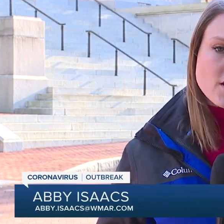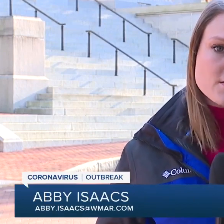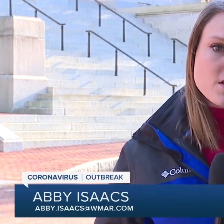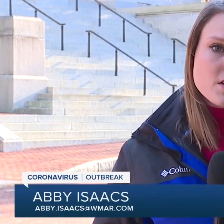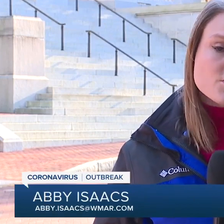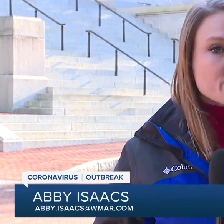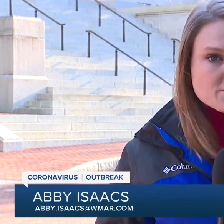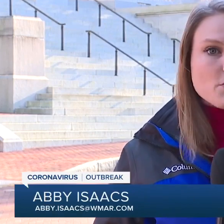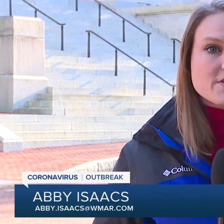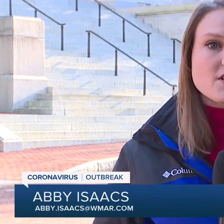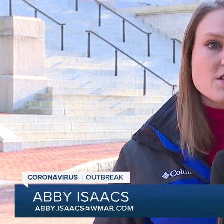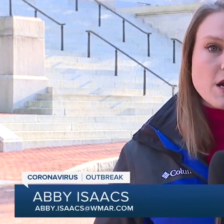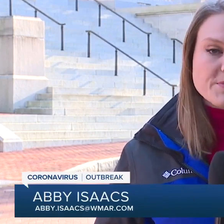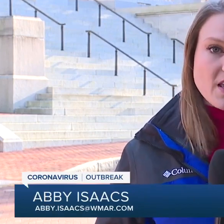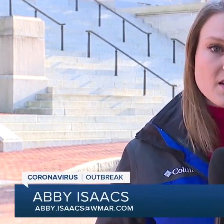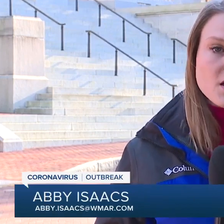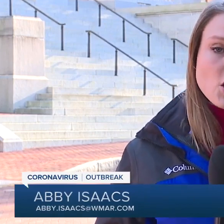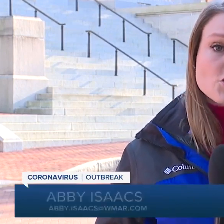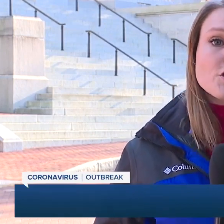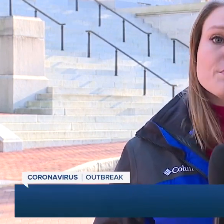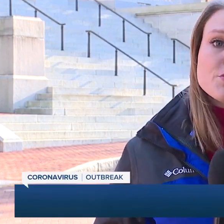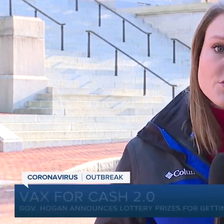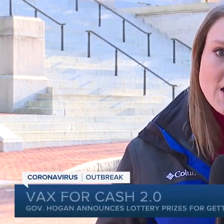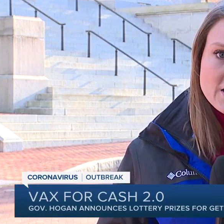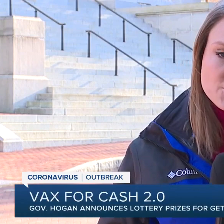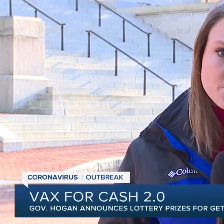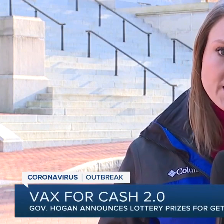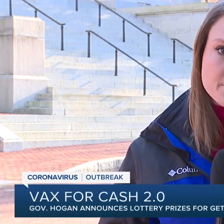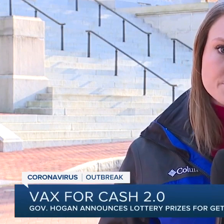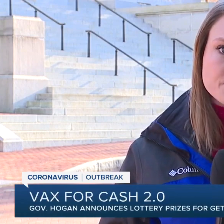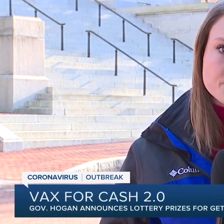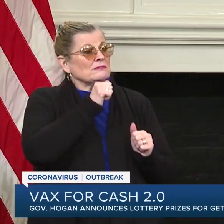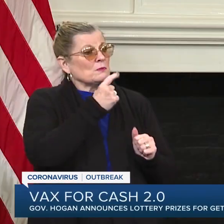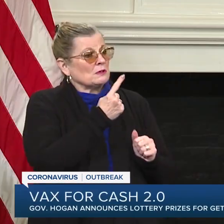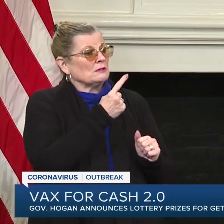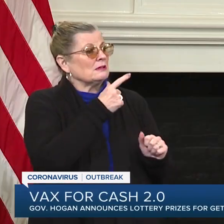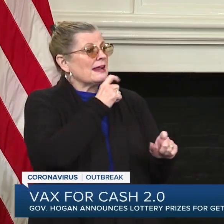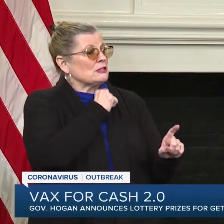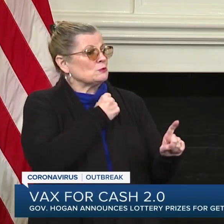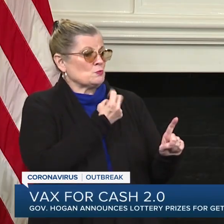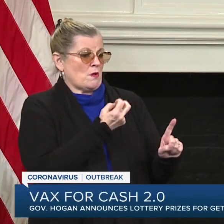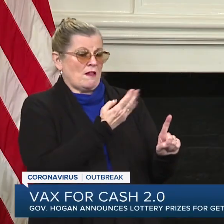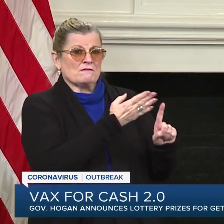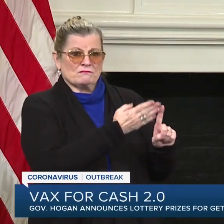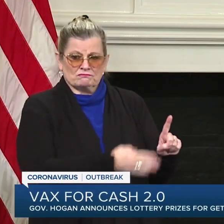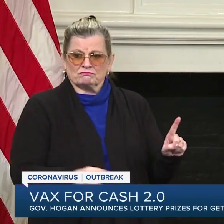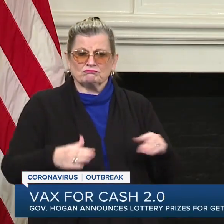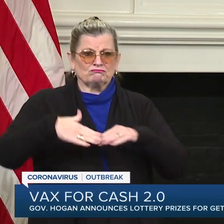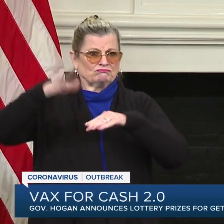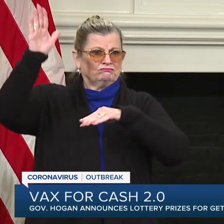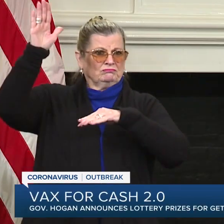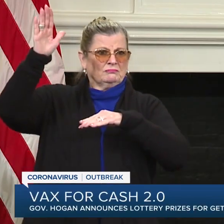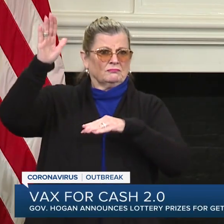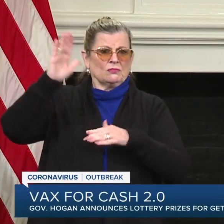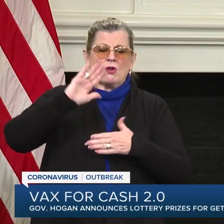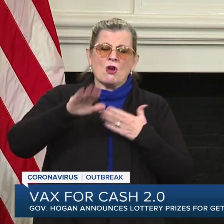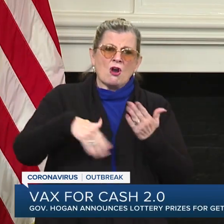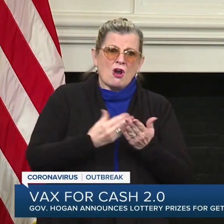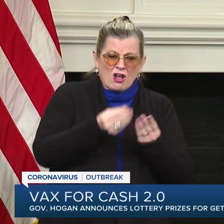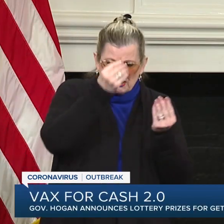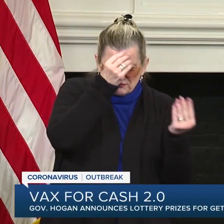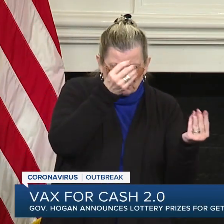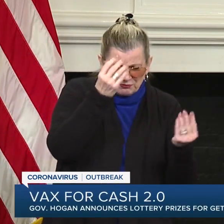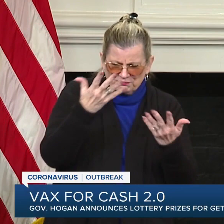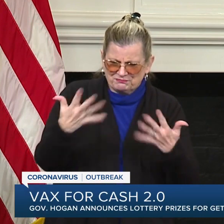booster shots. So he's focusing on uptake, launching a booster action plan. All of the data shows that protection